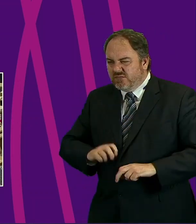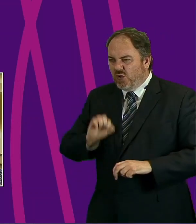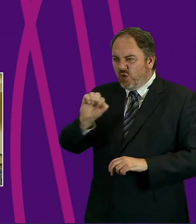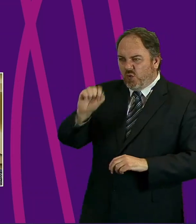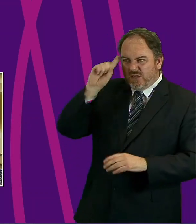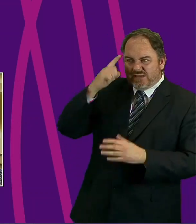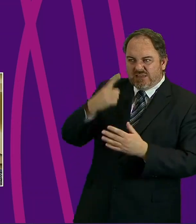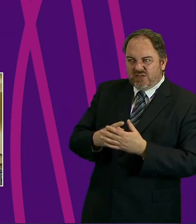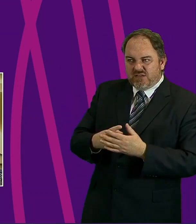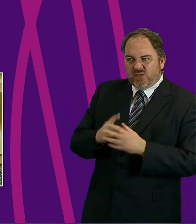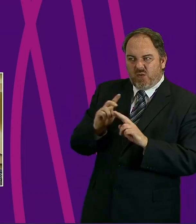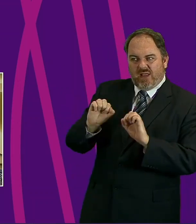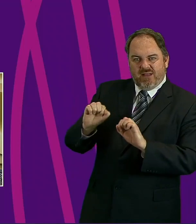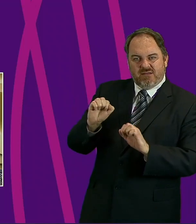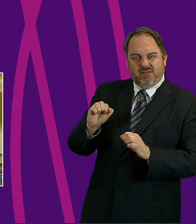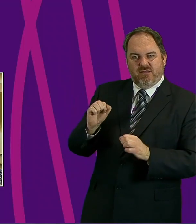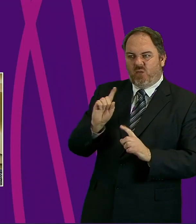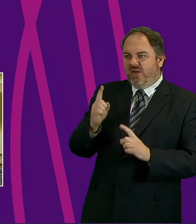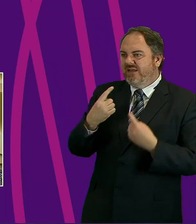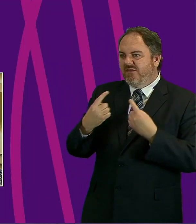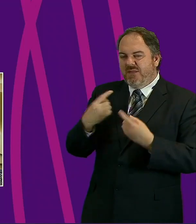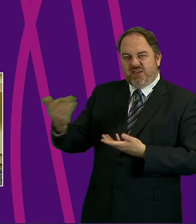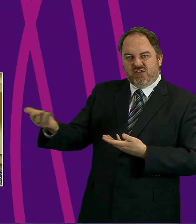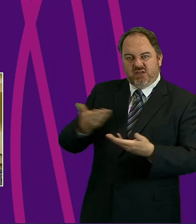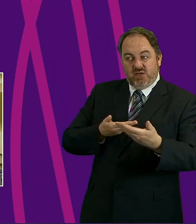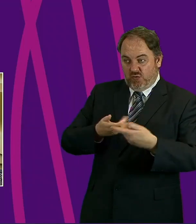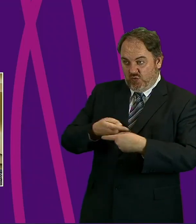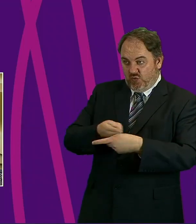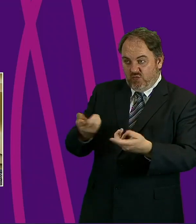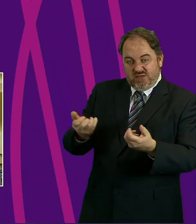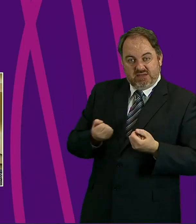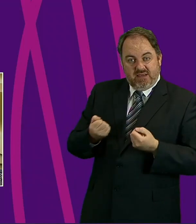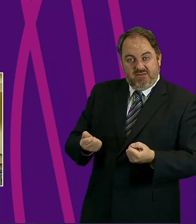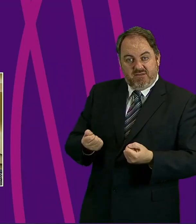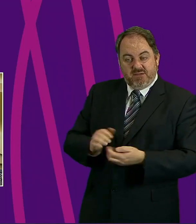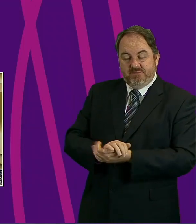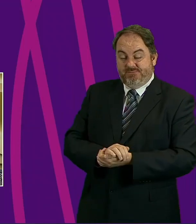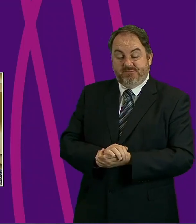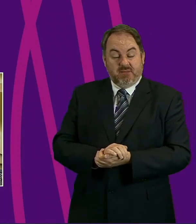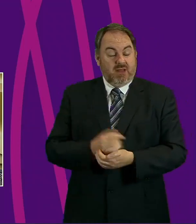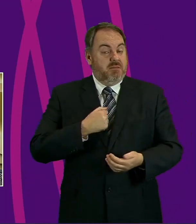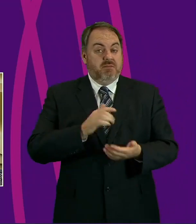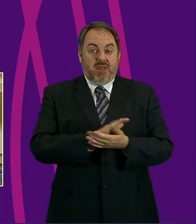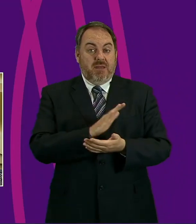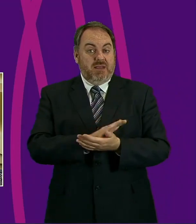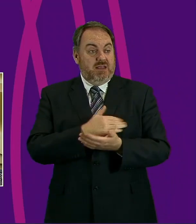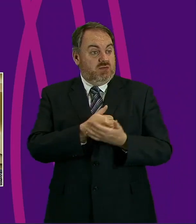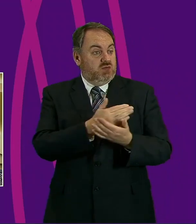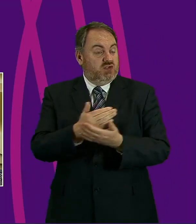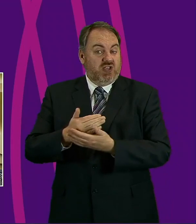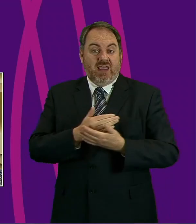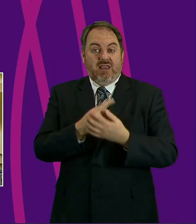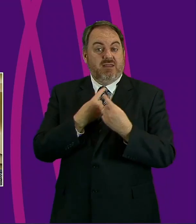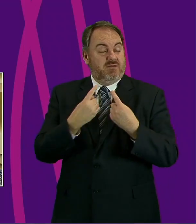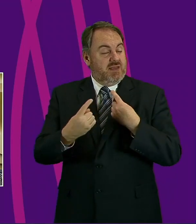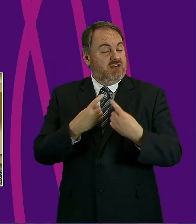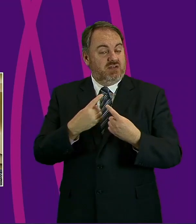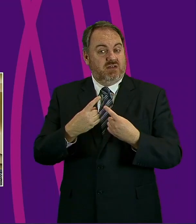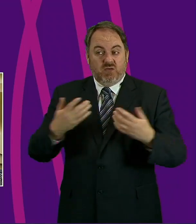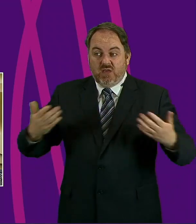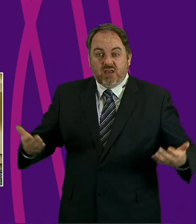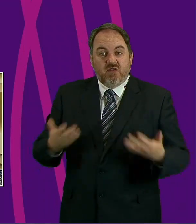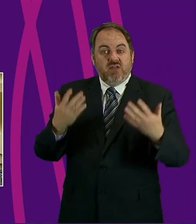at any suggestions about how we both increase transparency but also assist public understanding of the challenges that